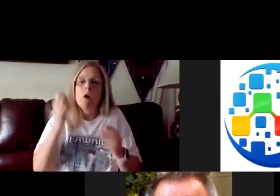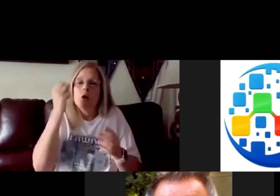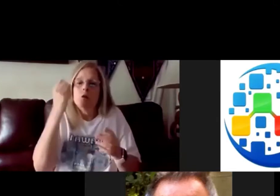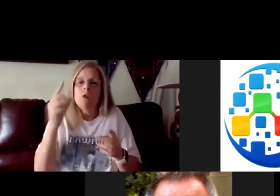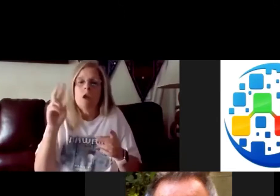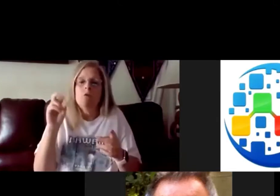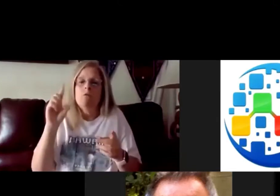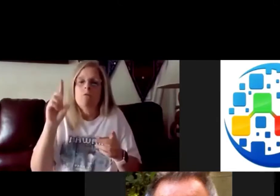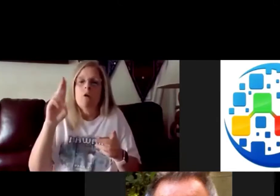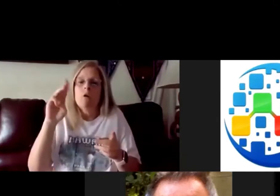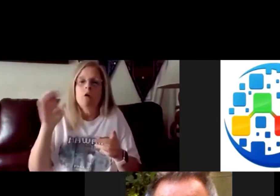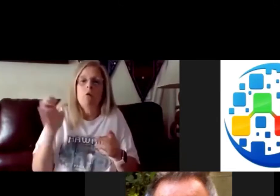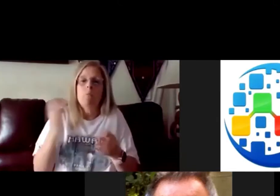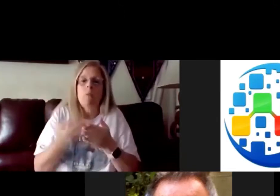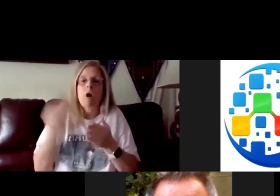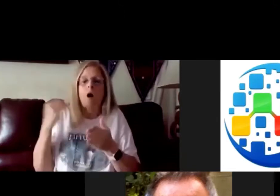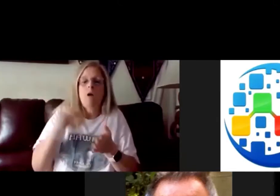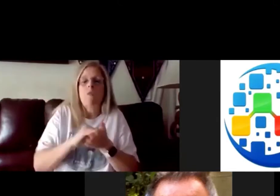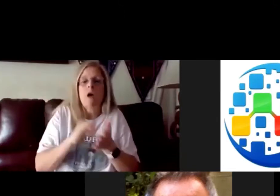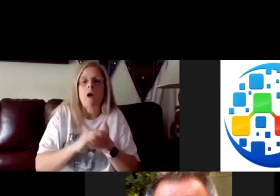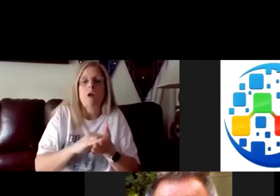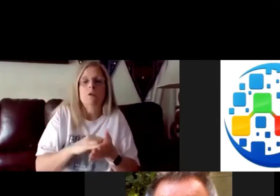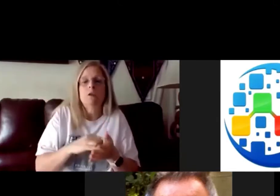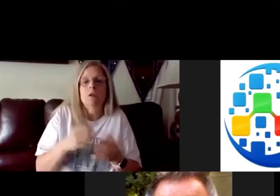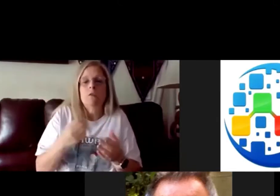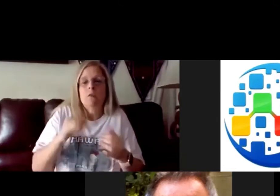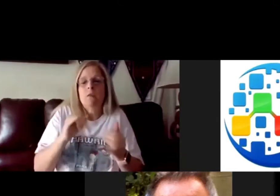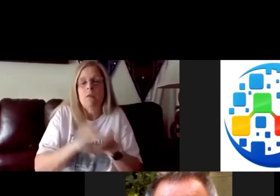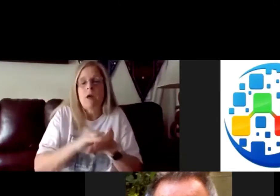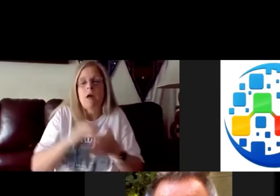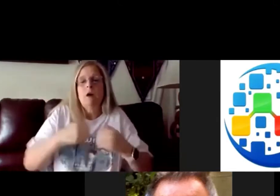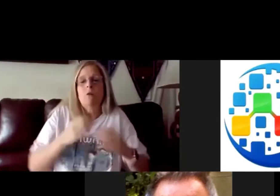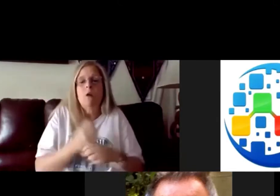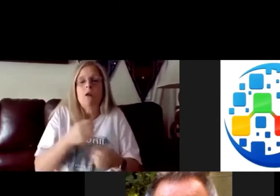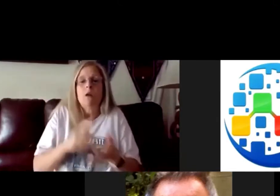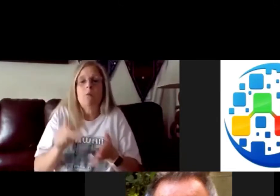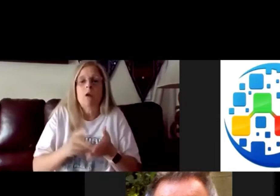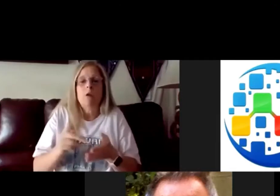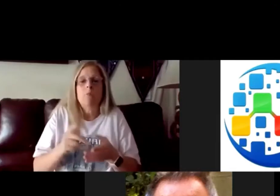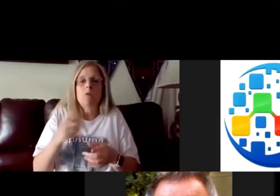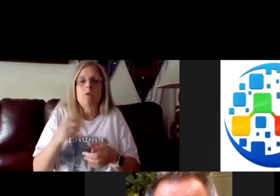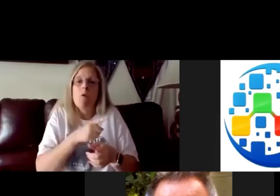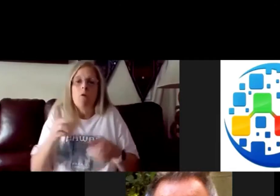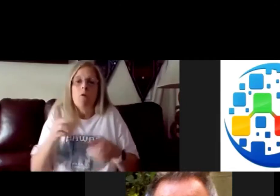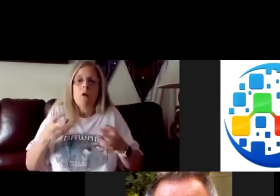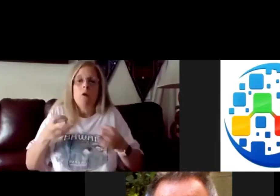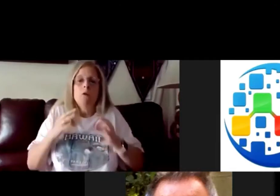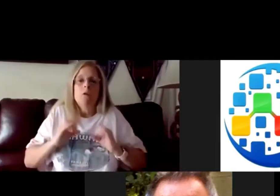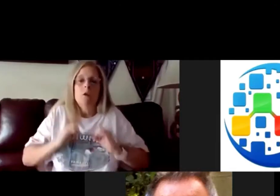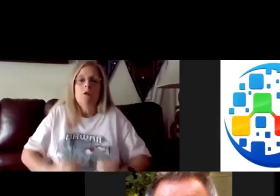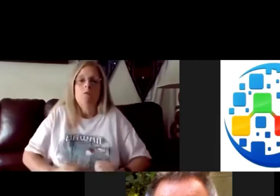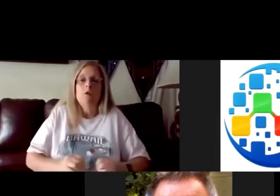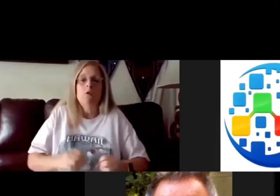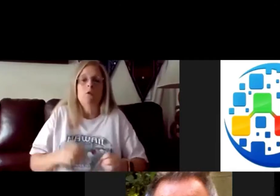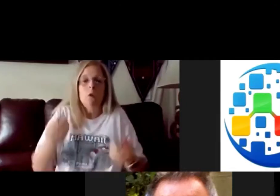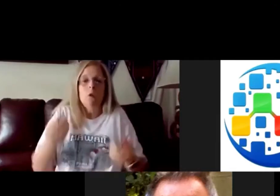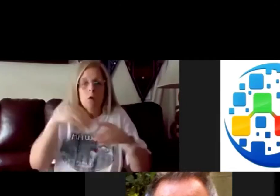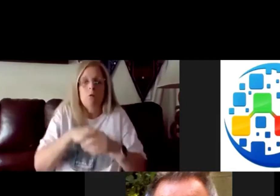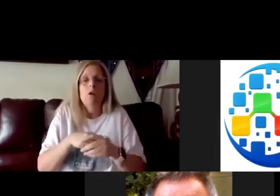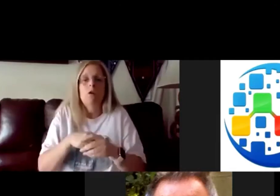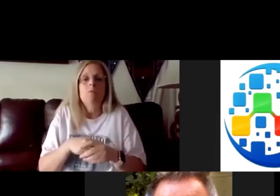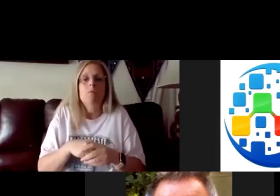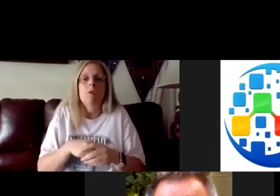paid. And our market is massive. So these individuals will come in, they'll use the products of